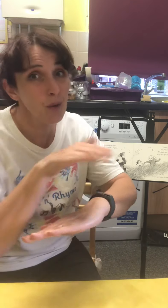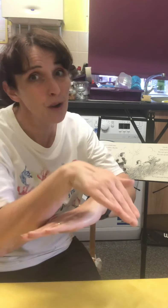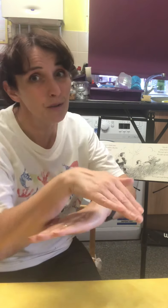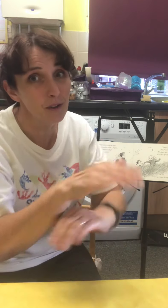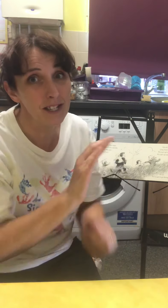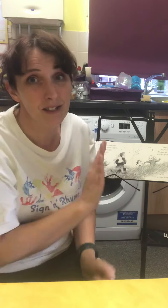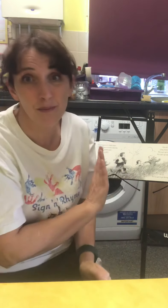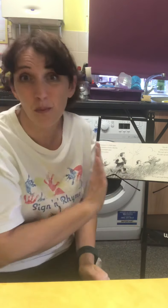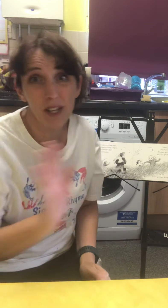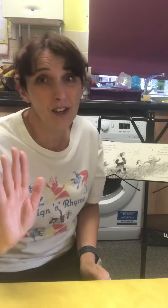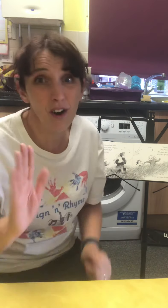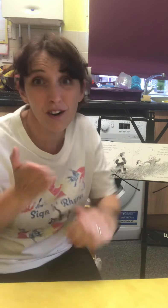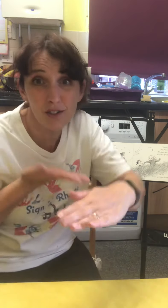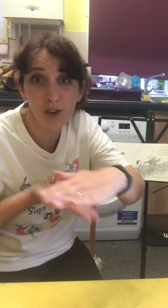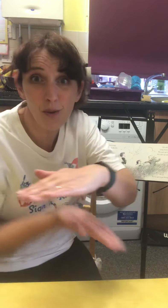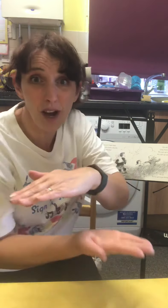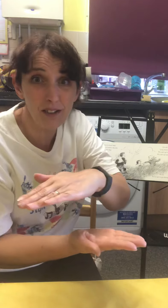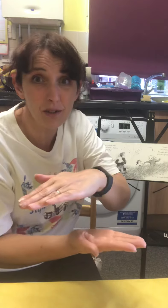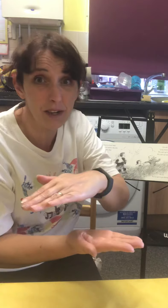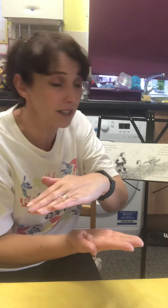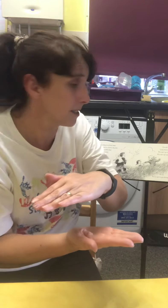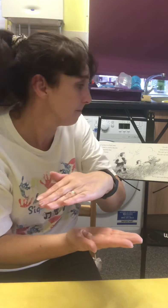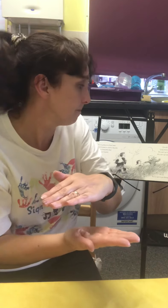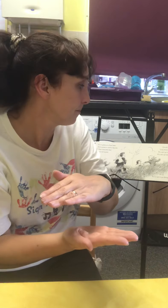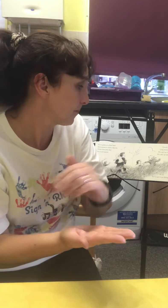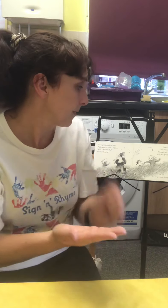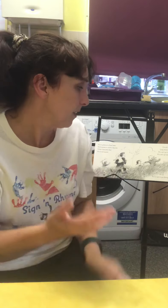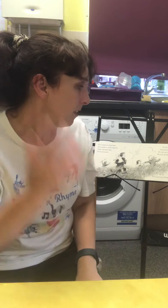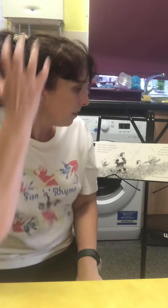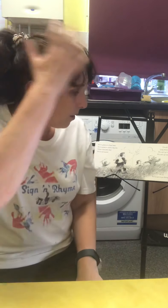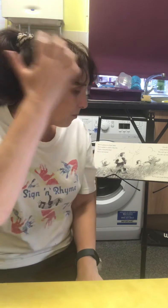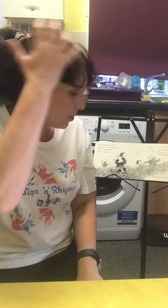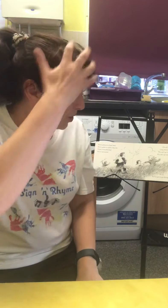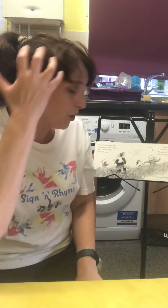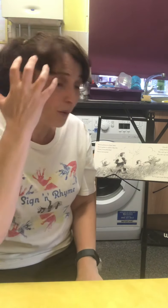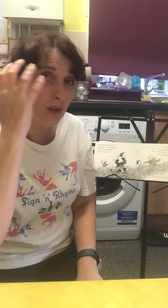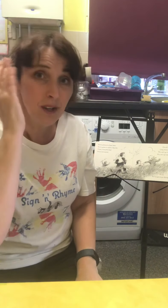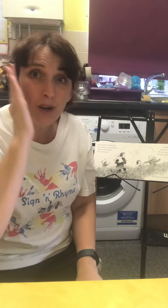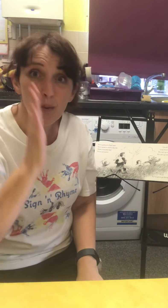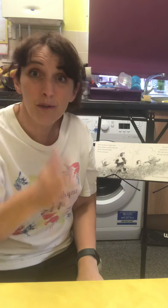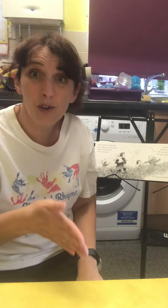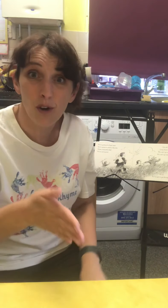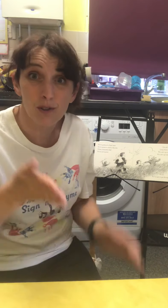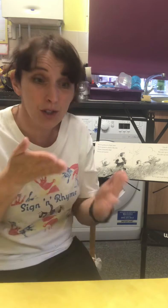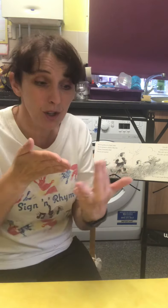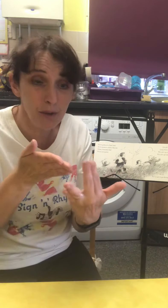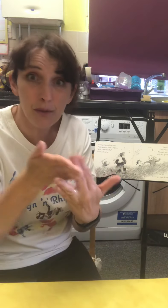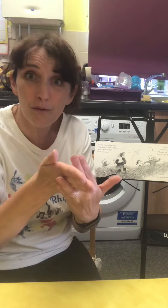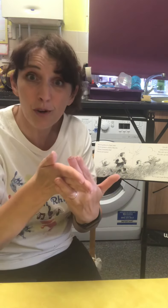over it. We can't go under it. Oh no, we've got to go through